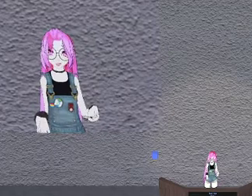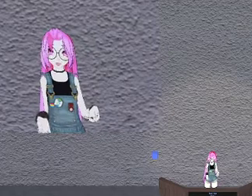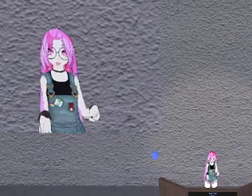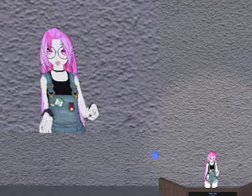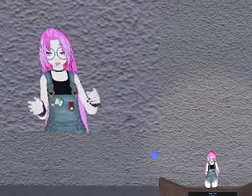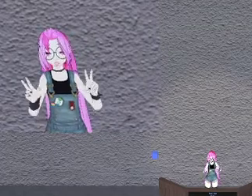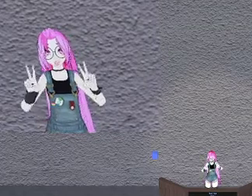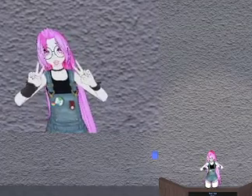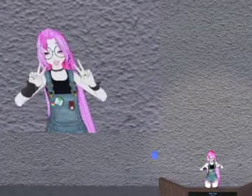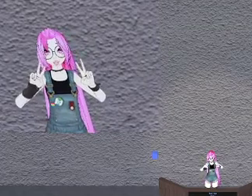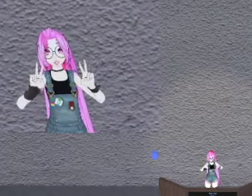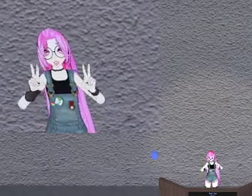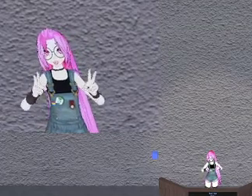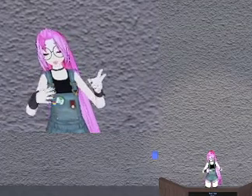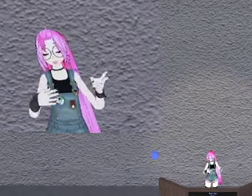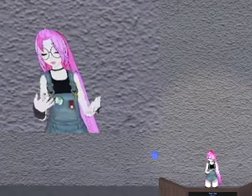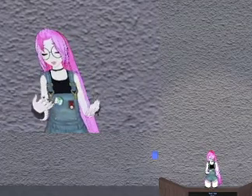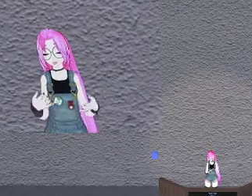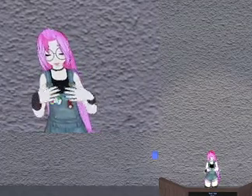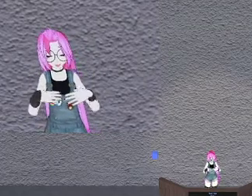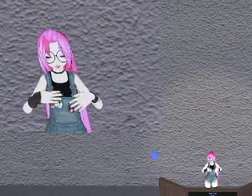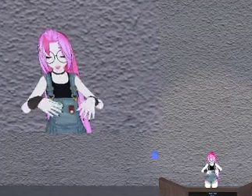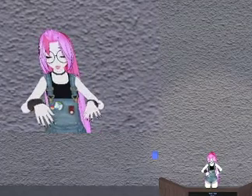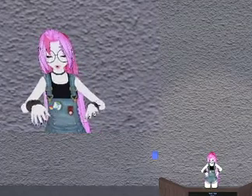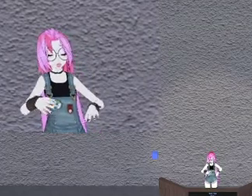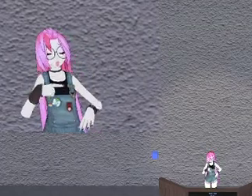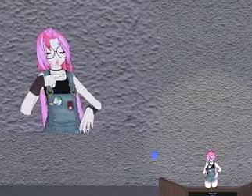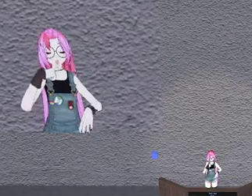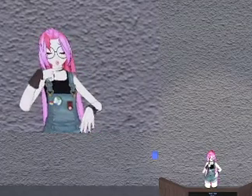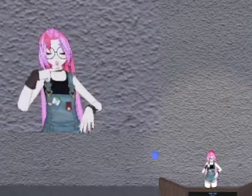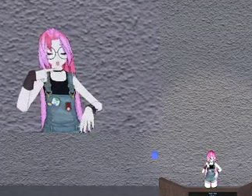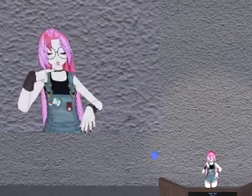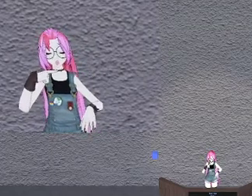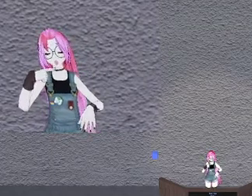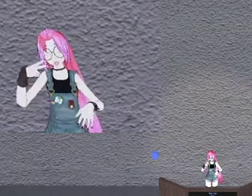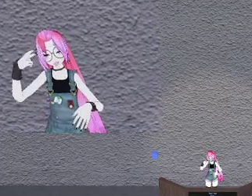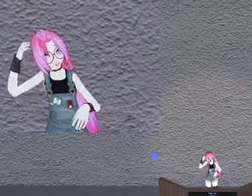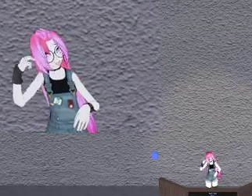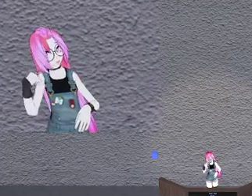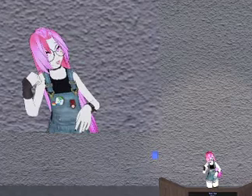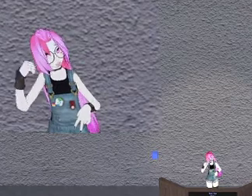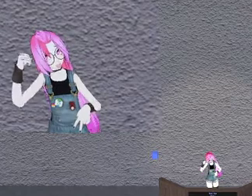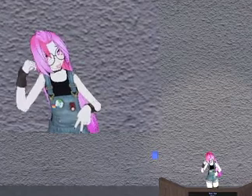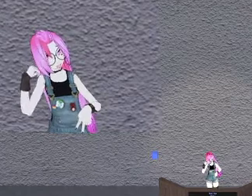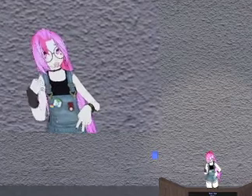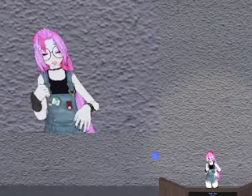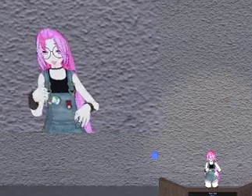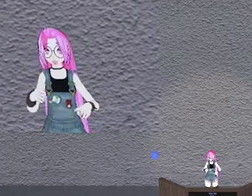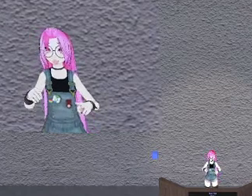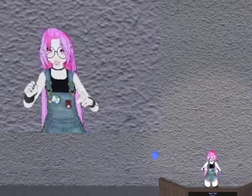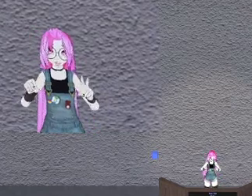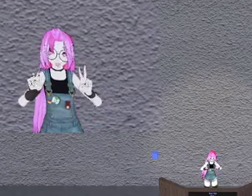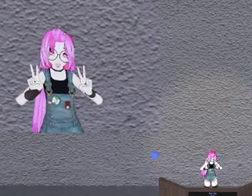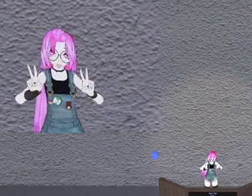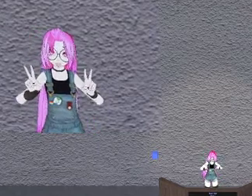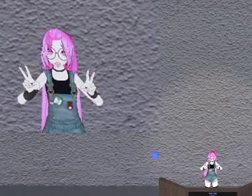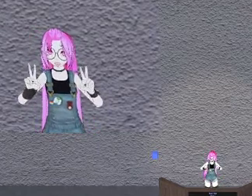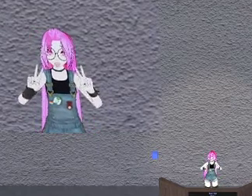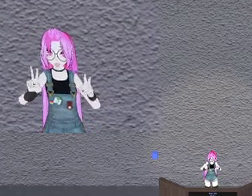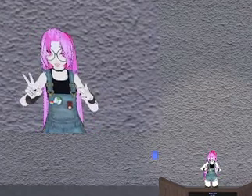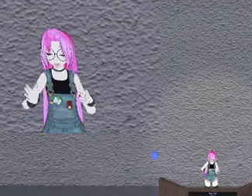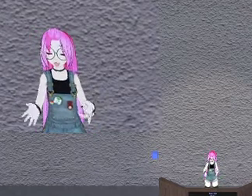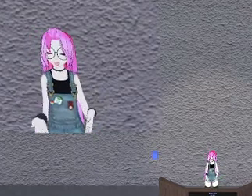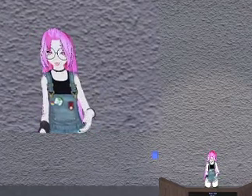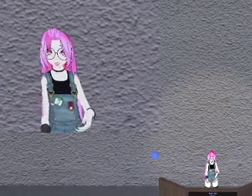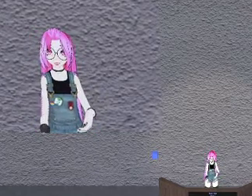your day, I would say I'm getting ready. You know, I'm putting my clothes on, I'm brushing my teeth, I'm brushing my hair, I'm preparing, I'm